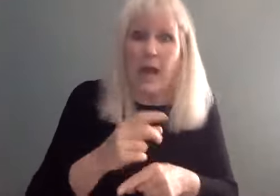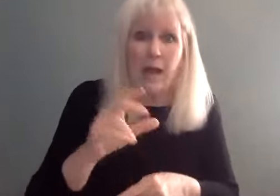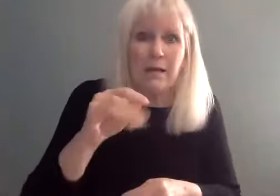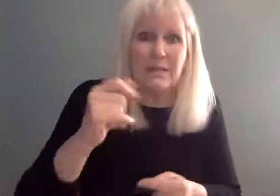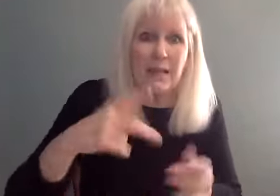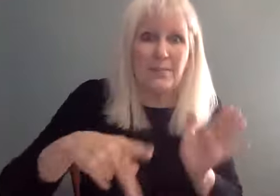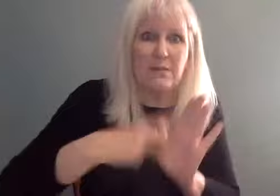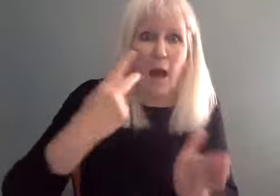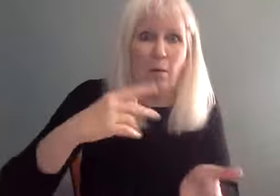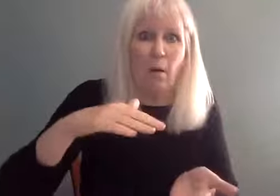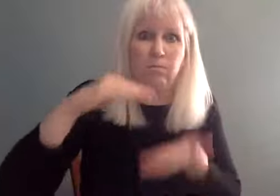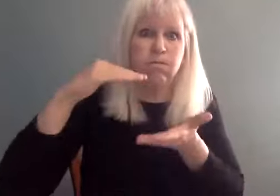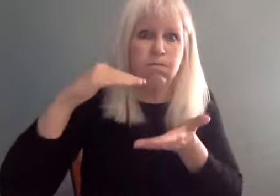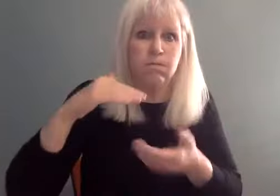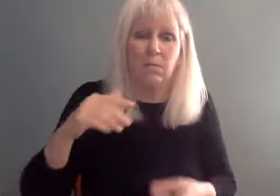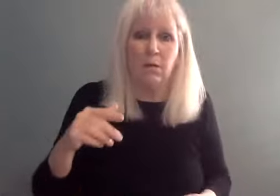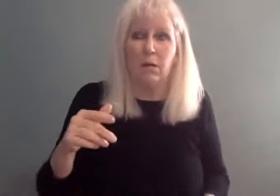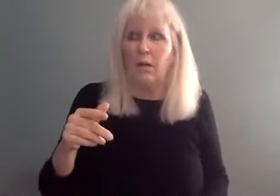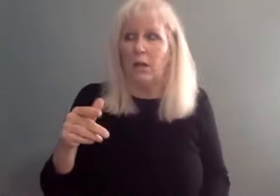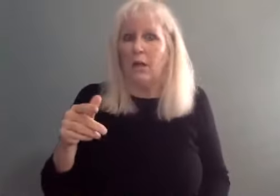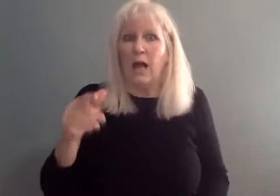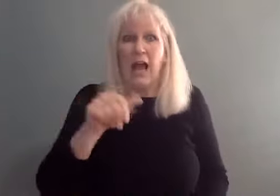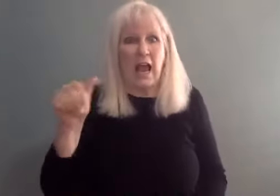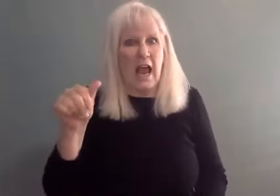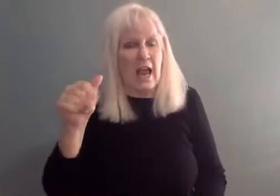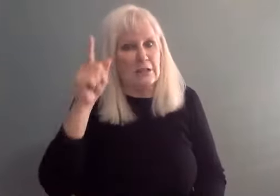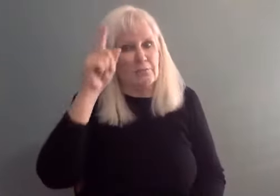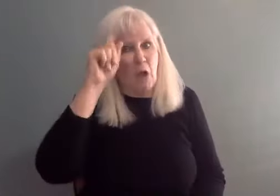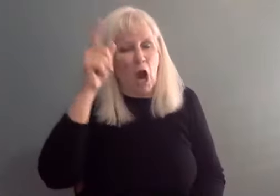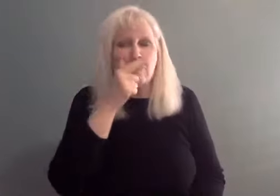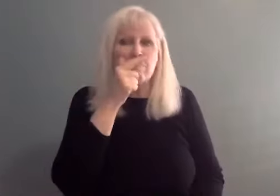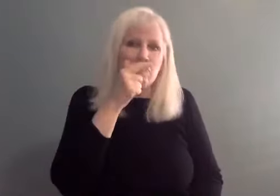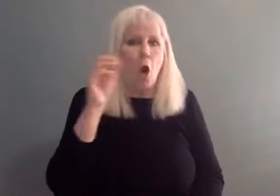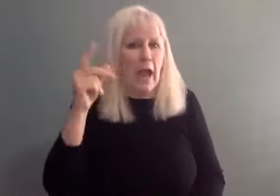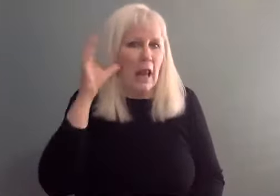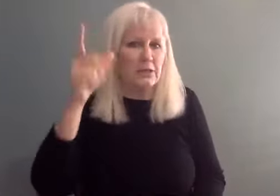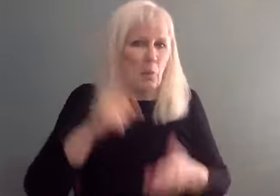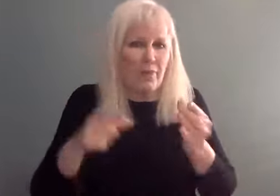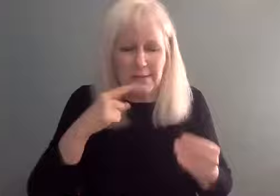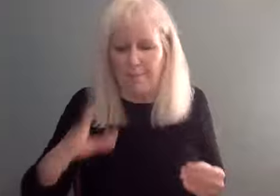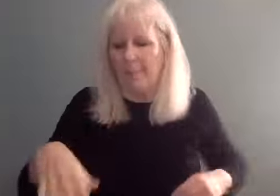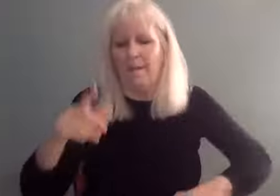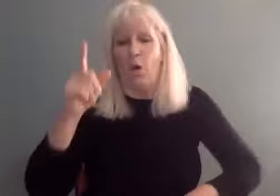to these people. Maybe I'll try a few things. So you were leading me along. And then there was this lady that came in the group named